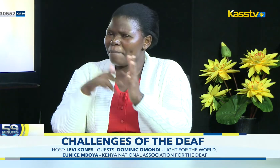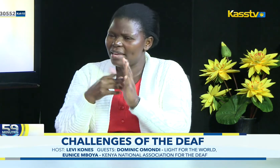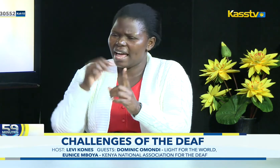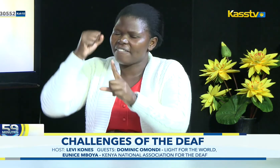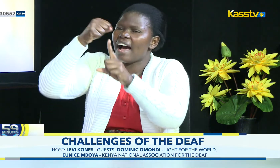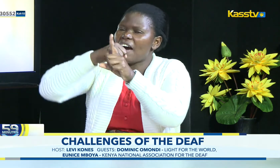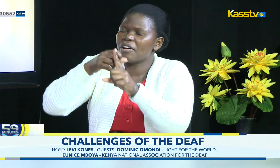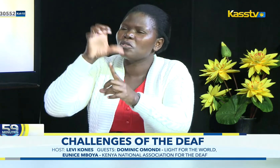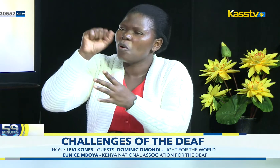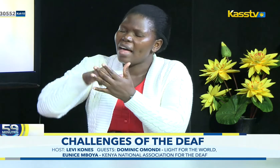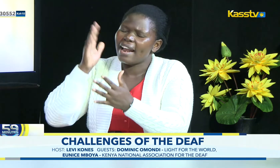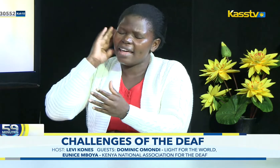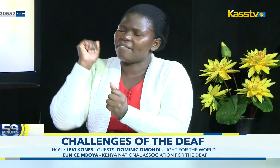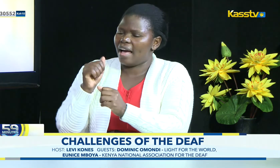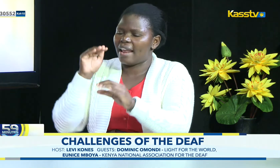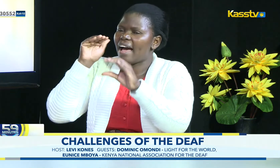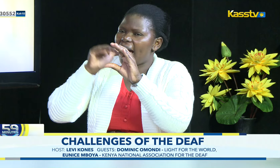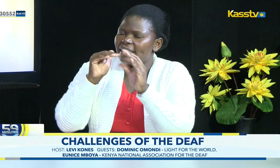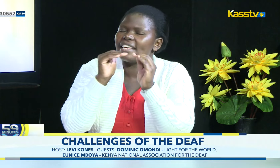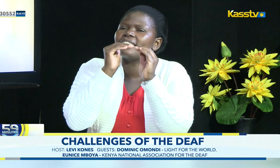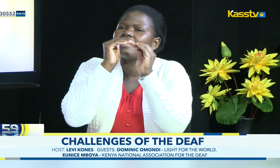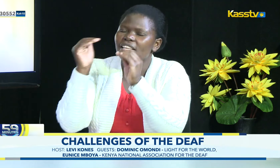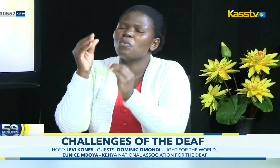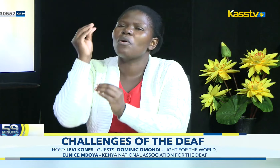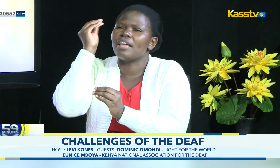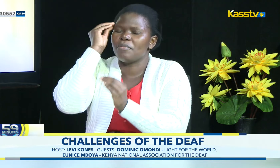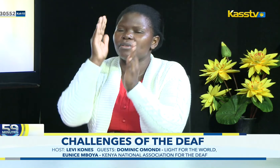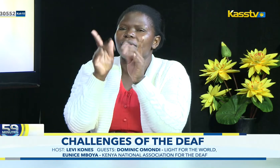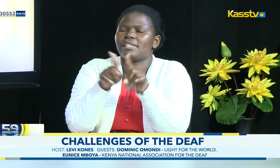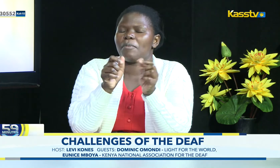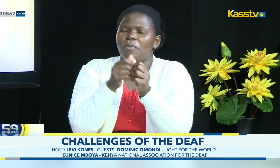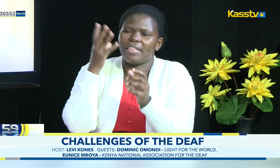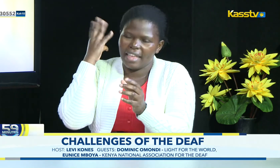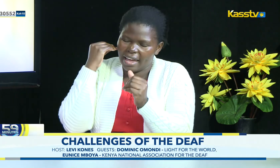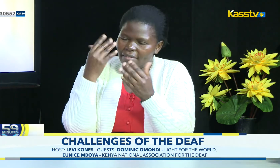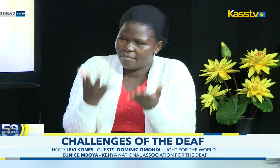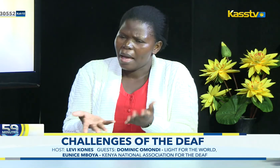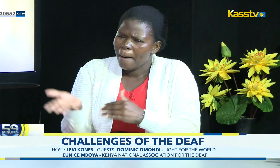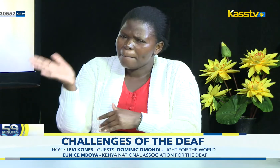number of people who can access higher education equally to their hearing